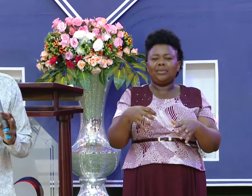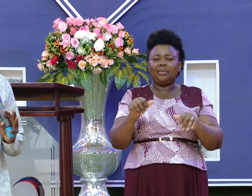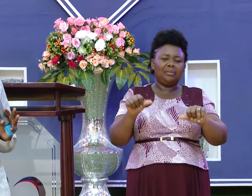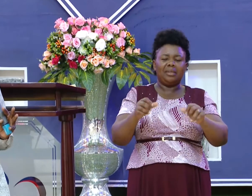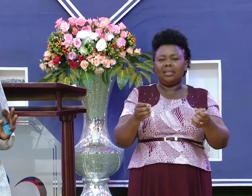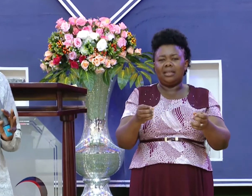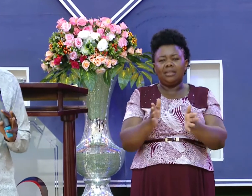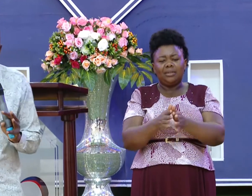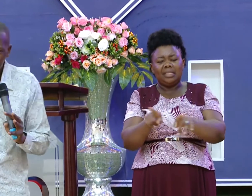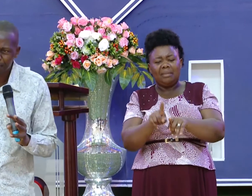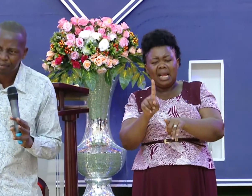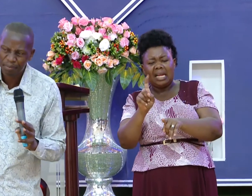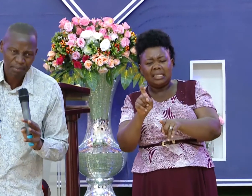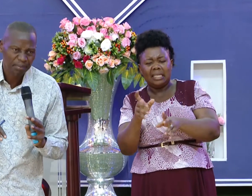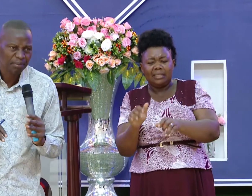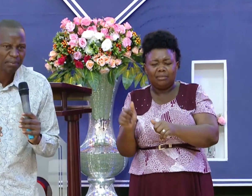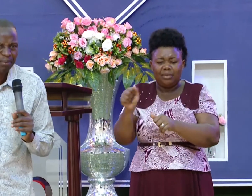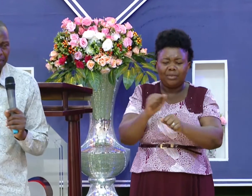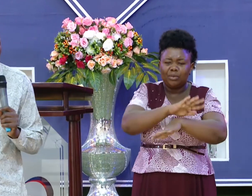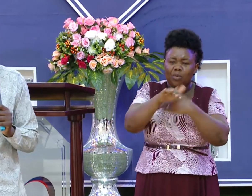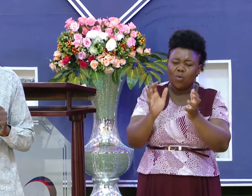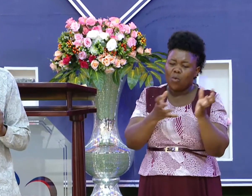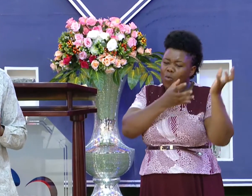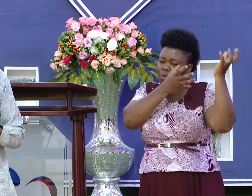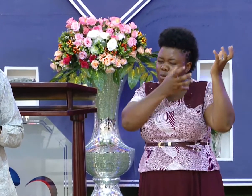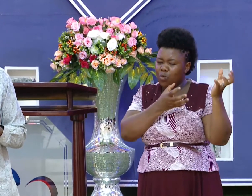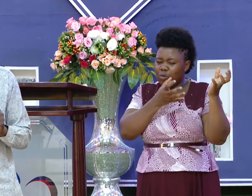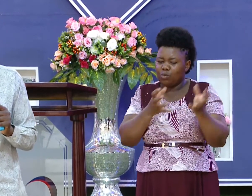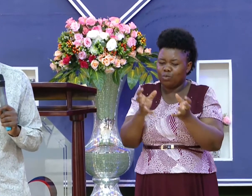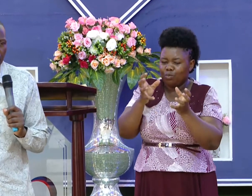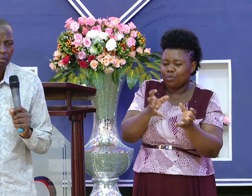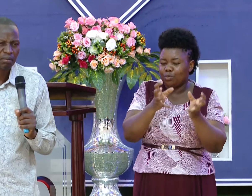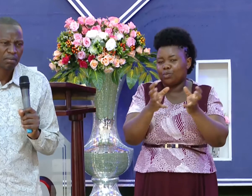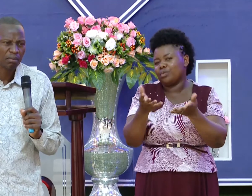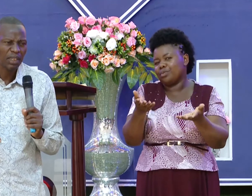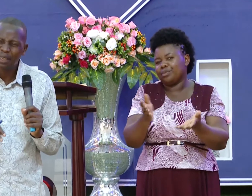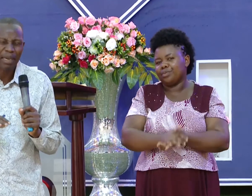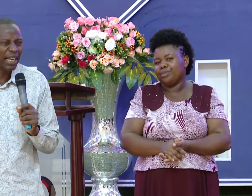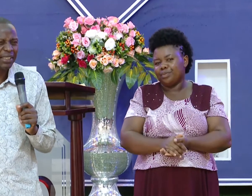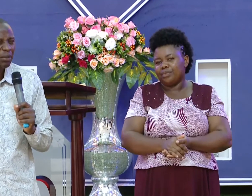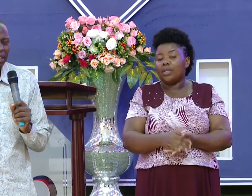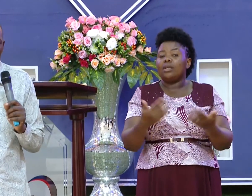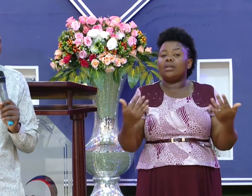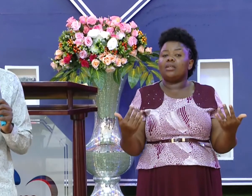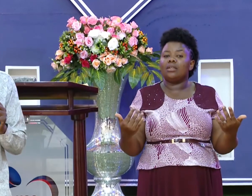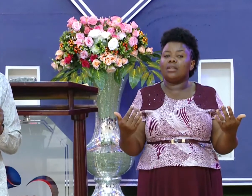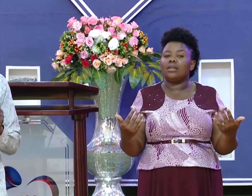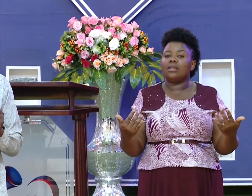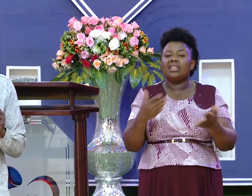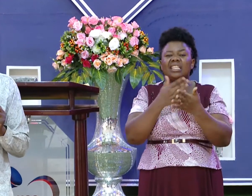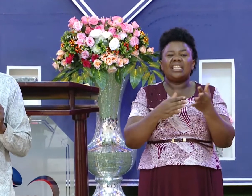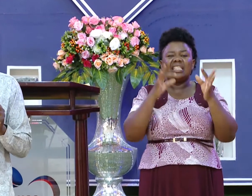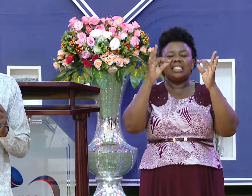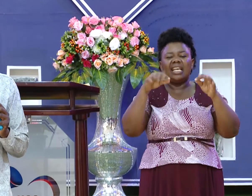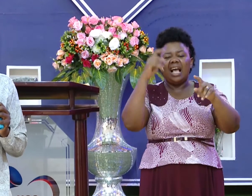3 years back, I bought mine from abroad. You want to show off. Things